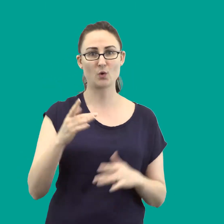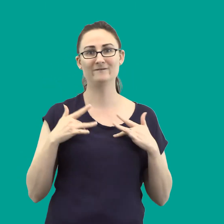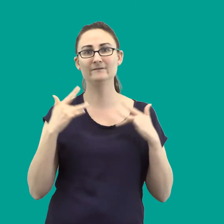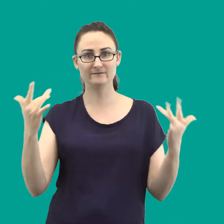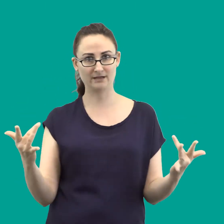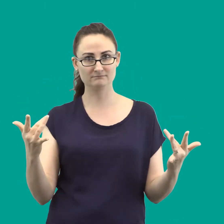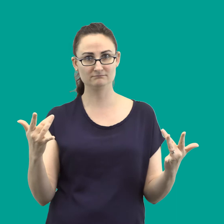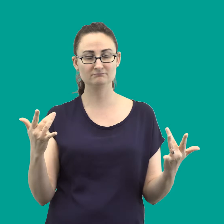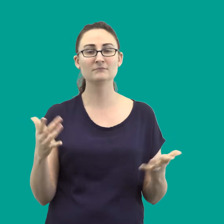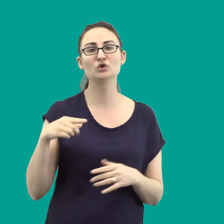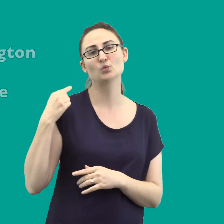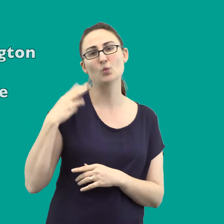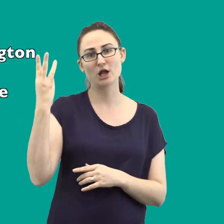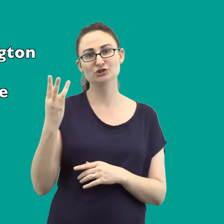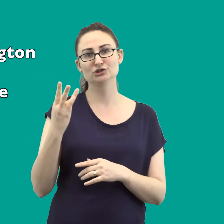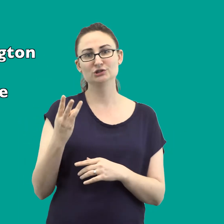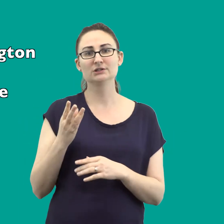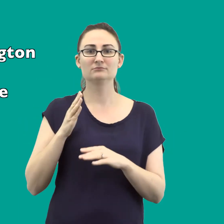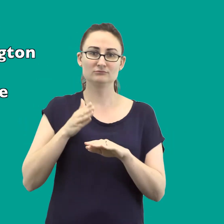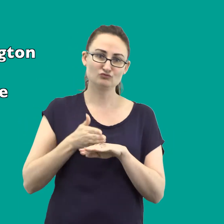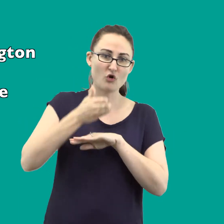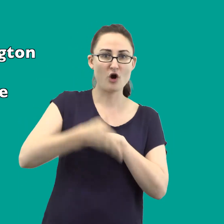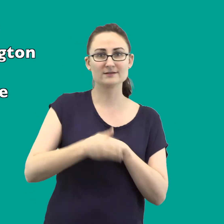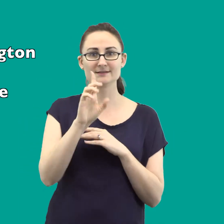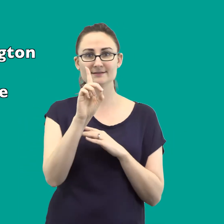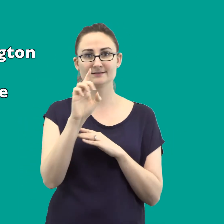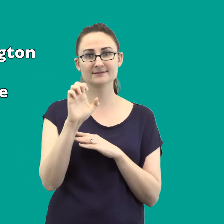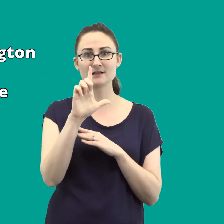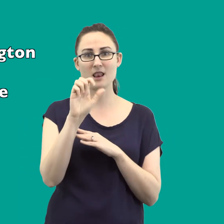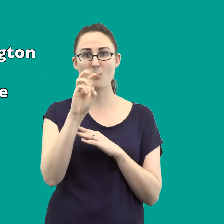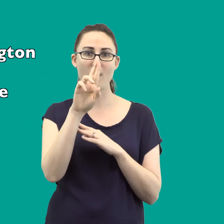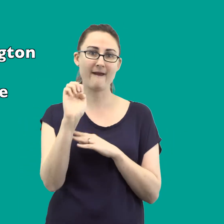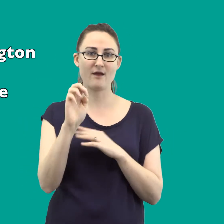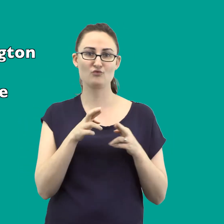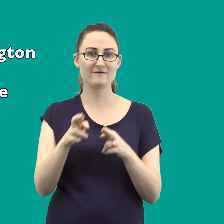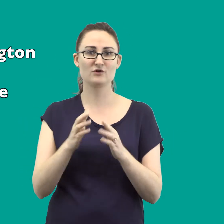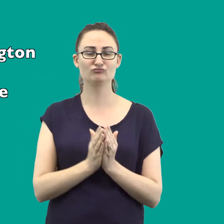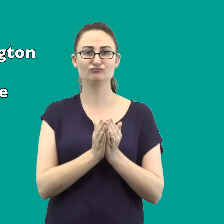historical event, George Washington crossing the Delaware River.